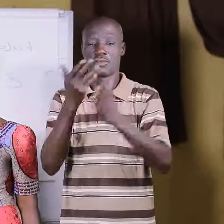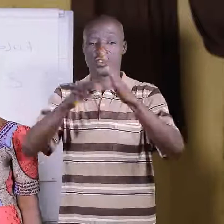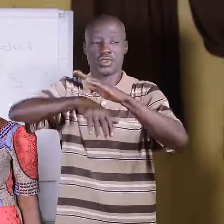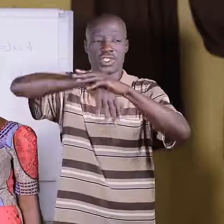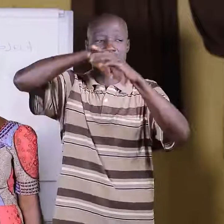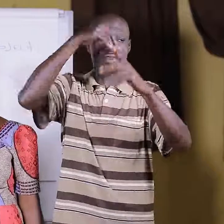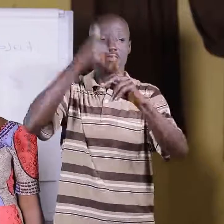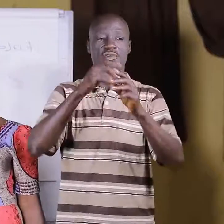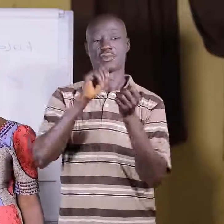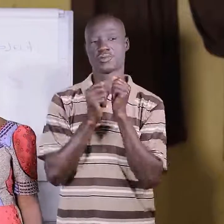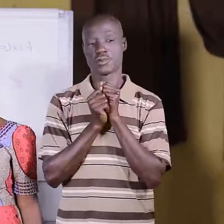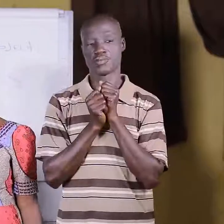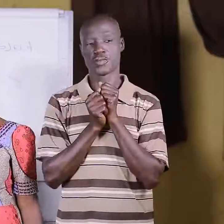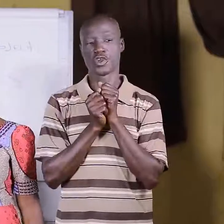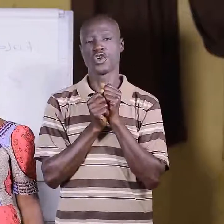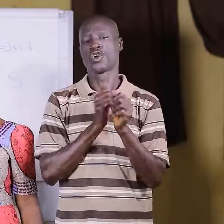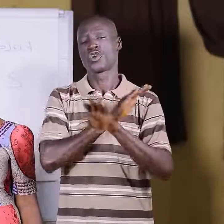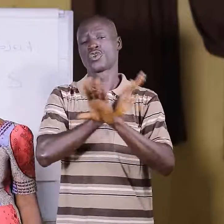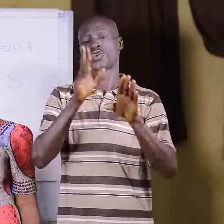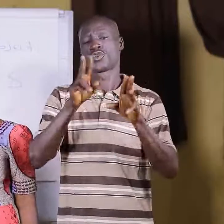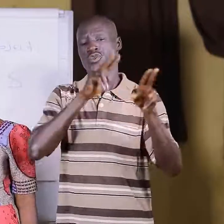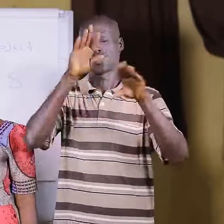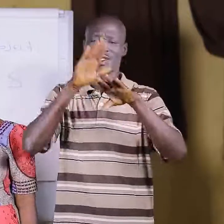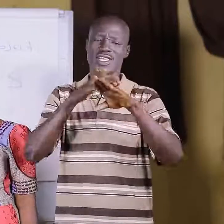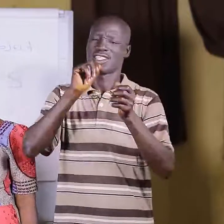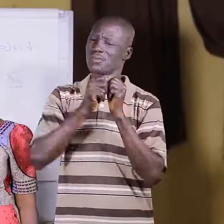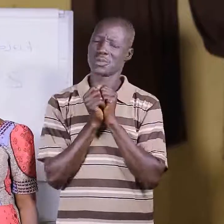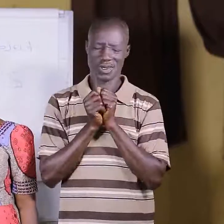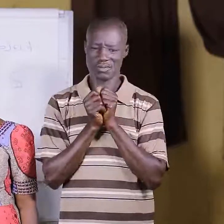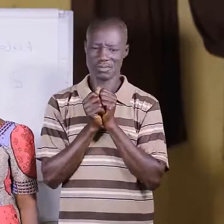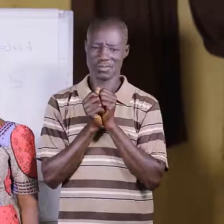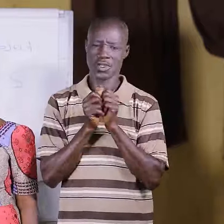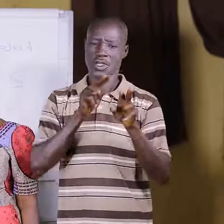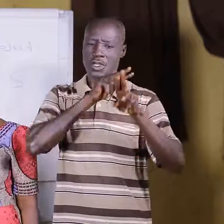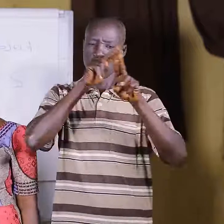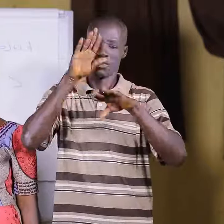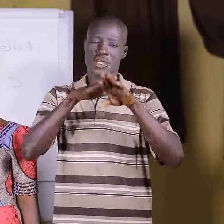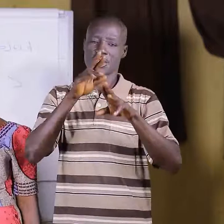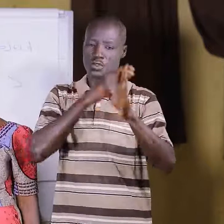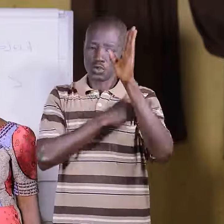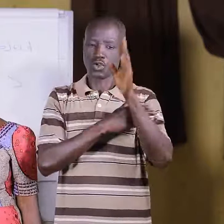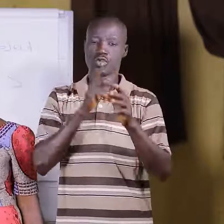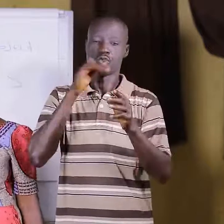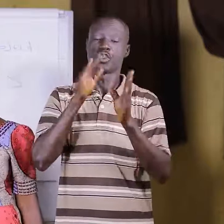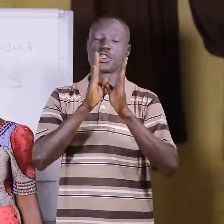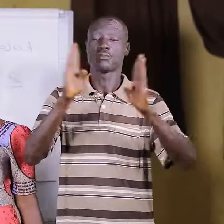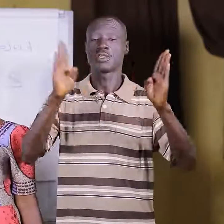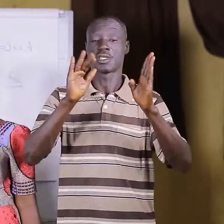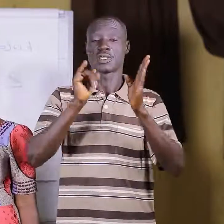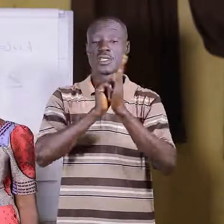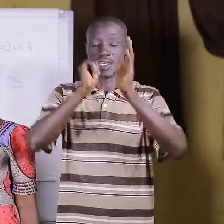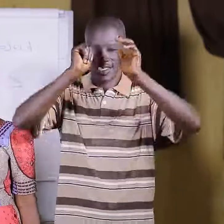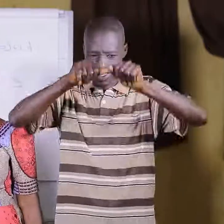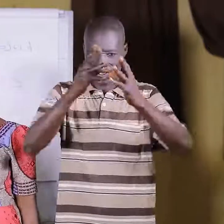look at the quantum or how big the problem is. Look at your God, who is big, who